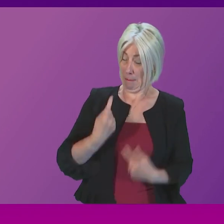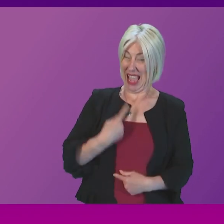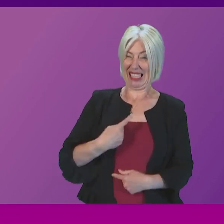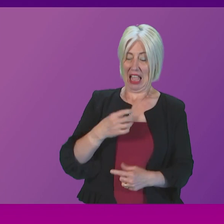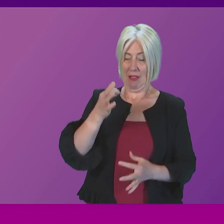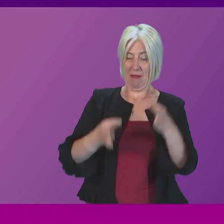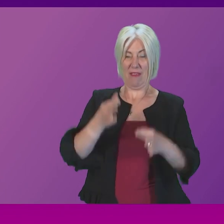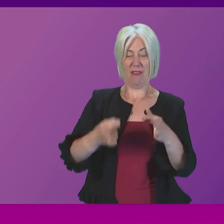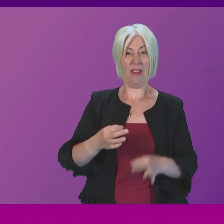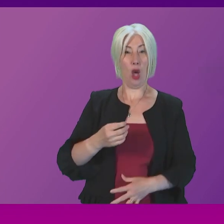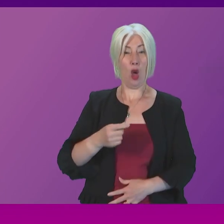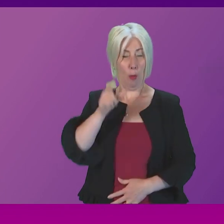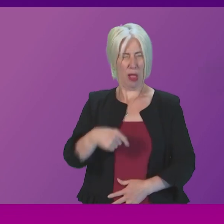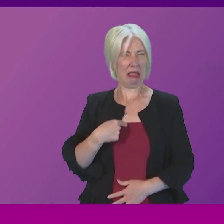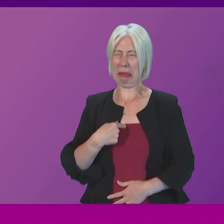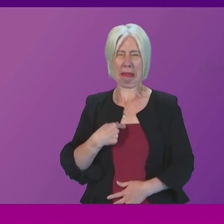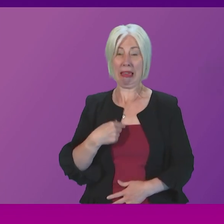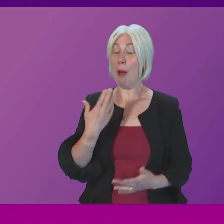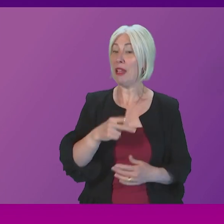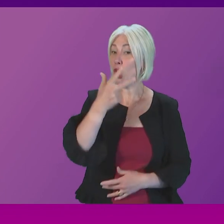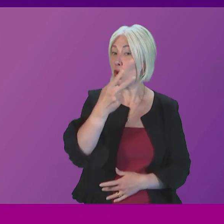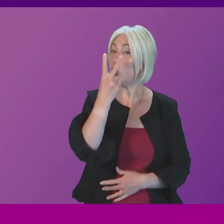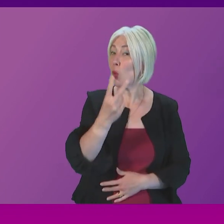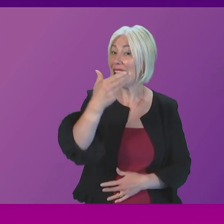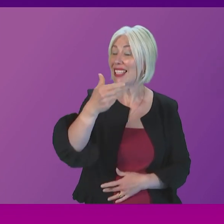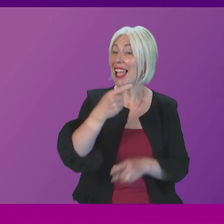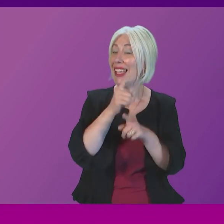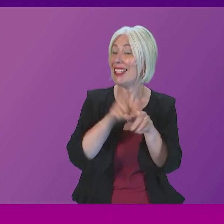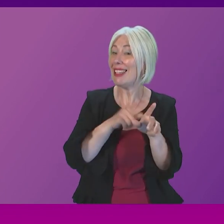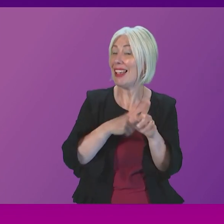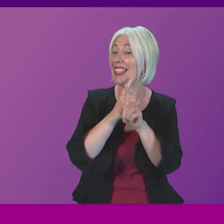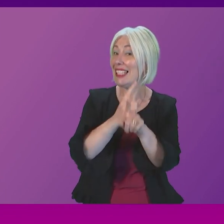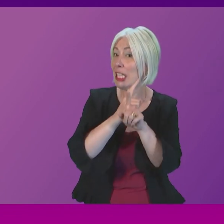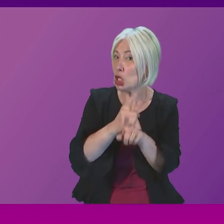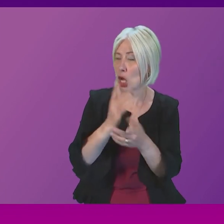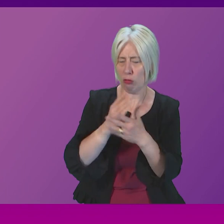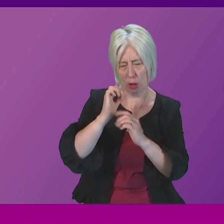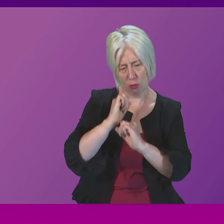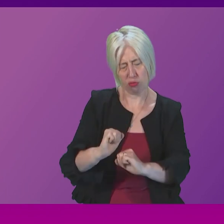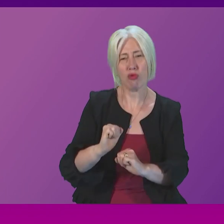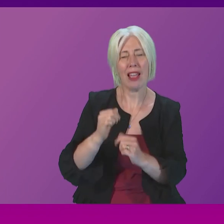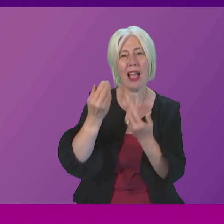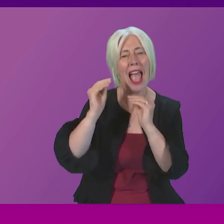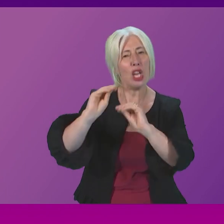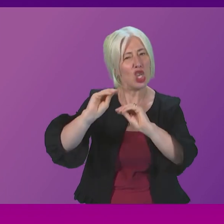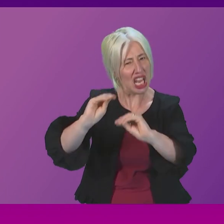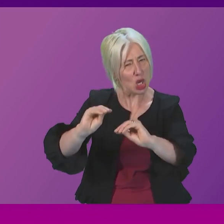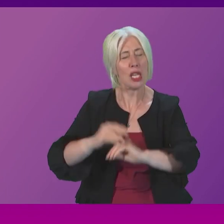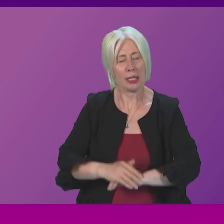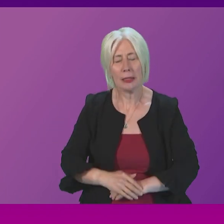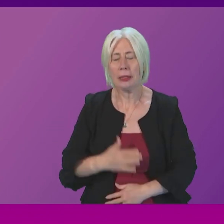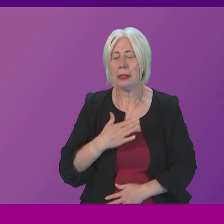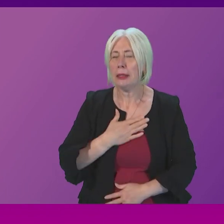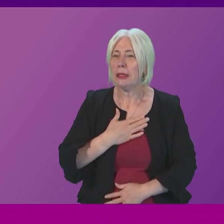politician. 29 years as a teacher, a sort of very dedicated to education, and within that